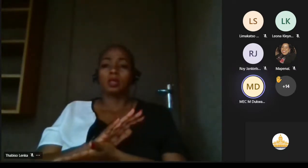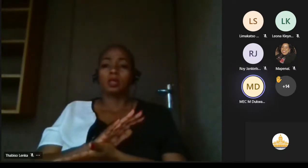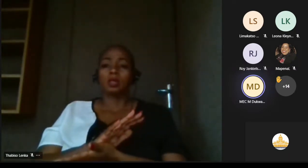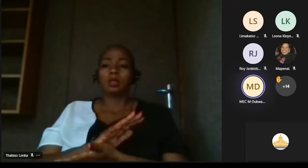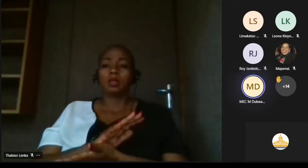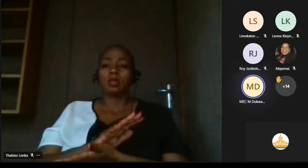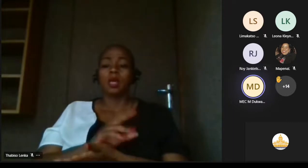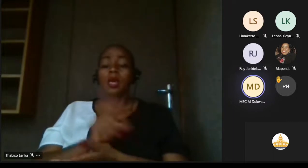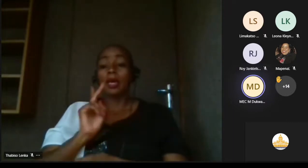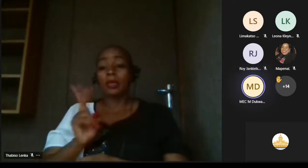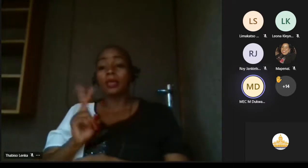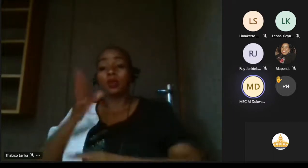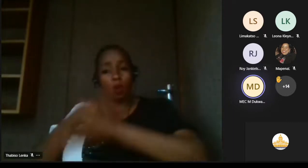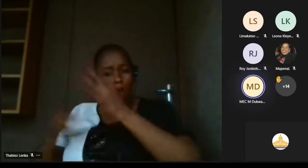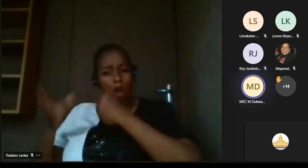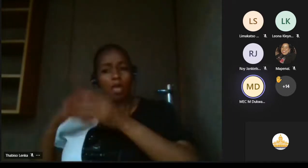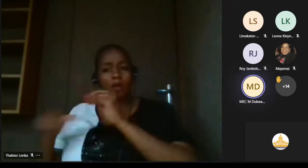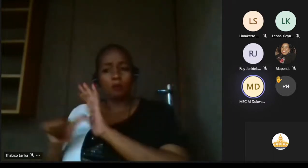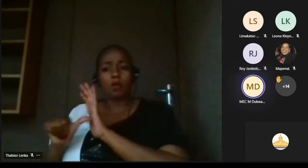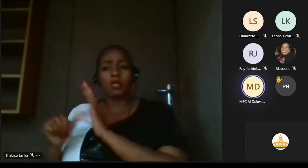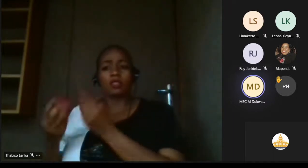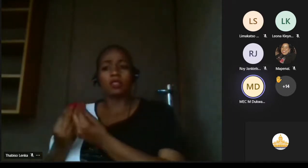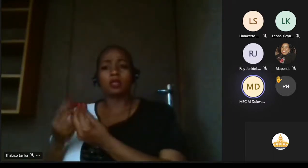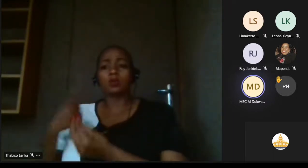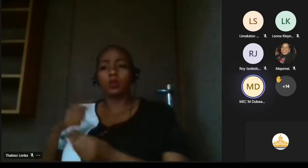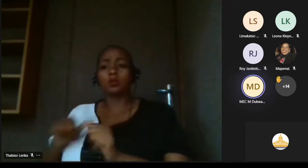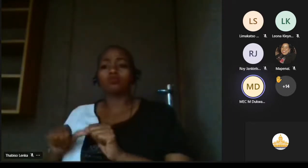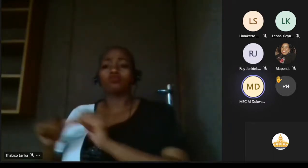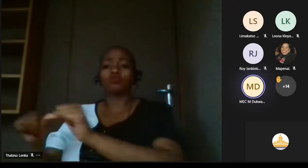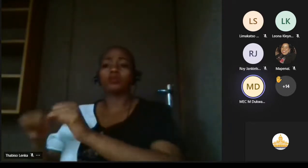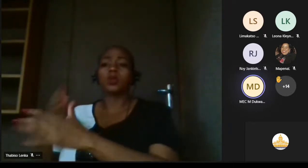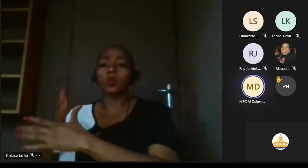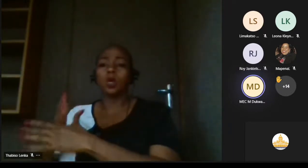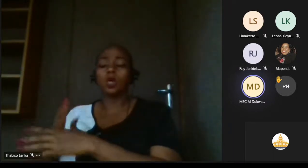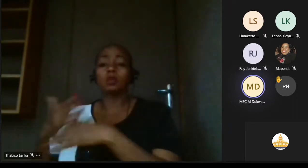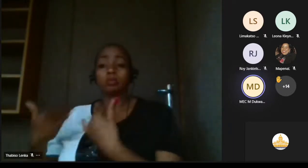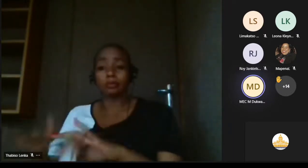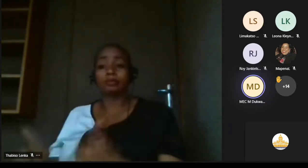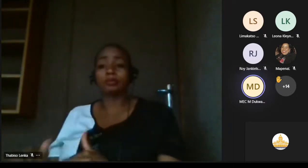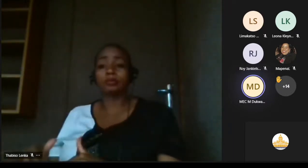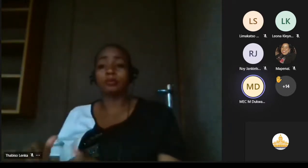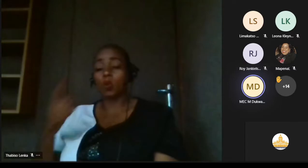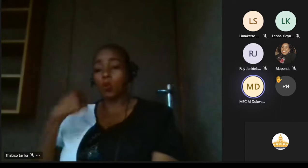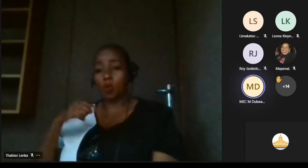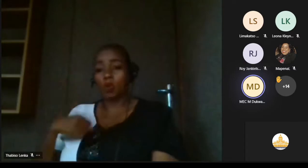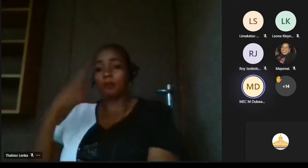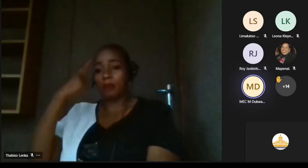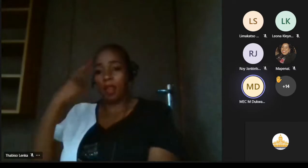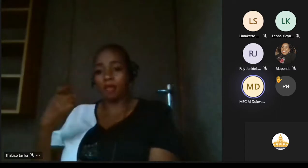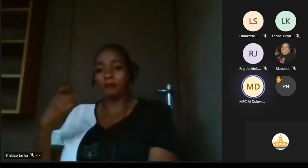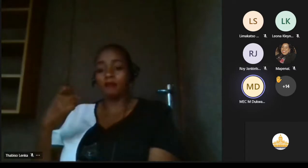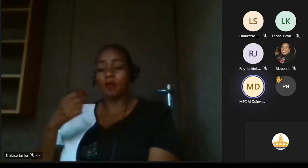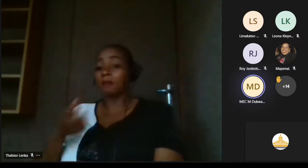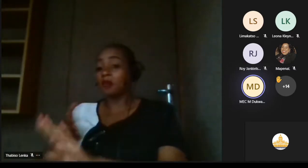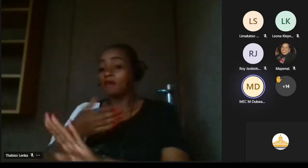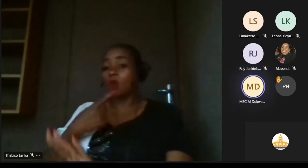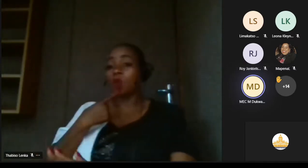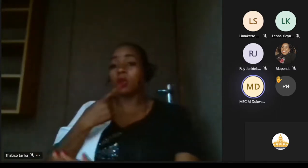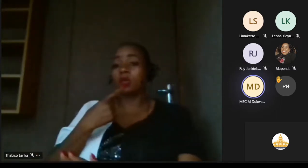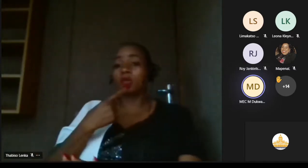lessons, and we are going to do our work and make sure that we deliver as we have promised during the campaign.